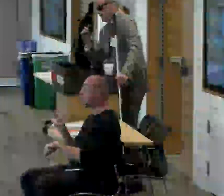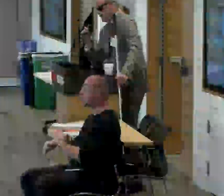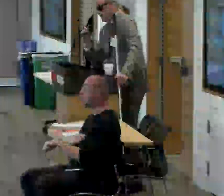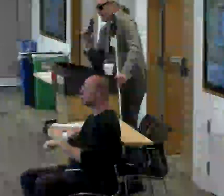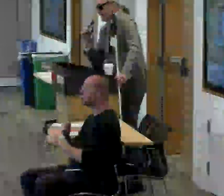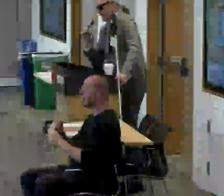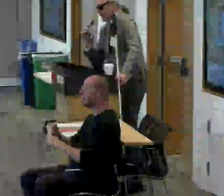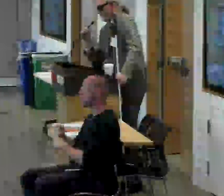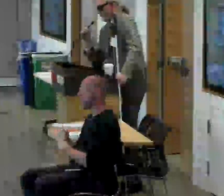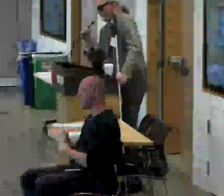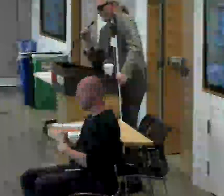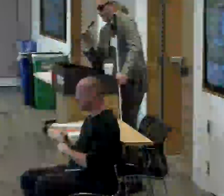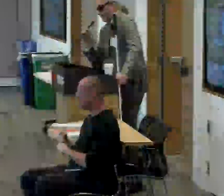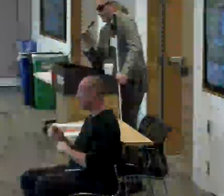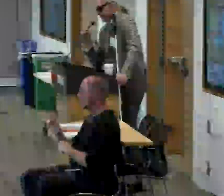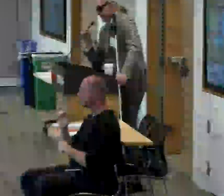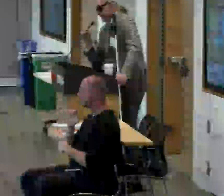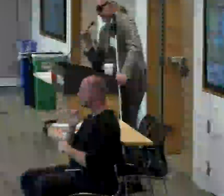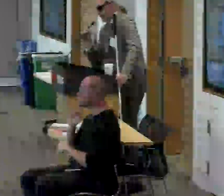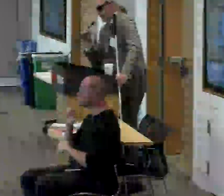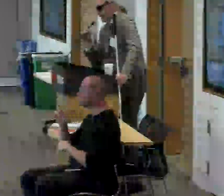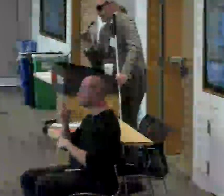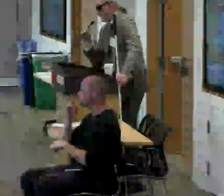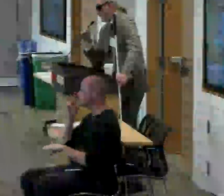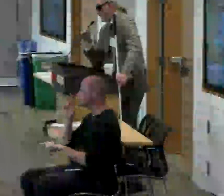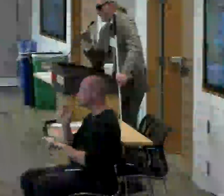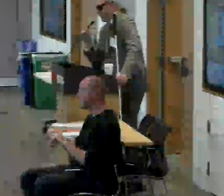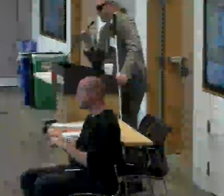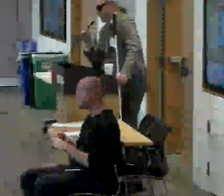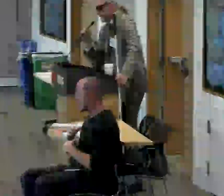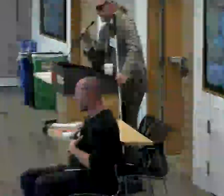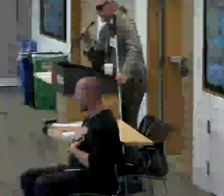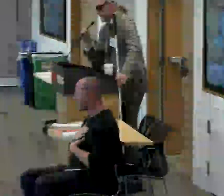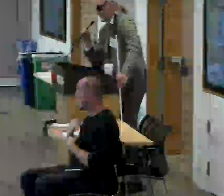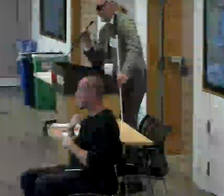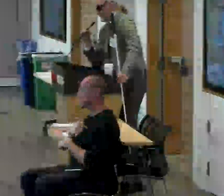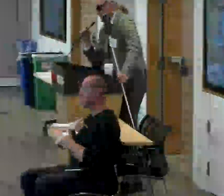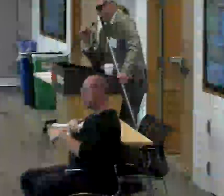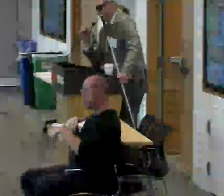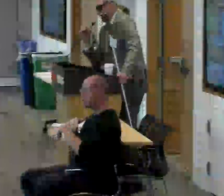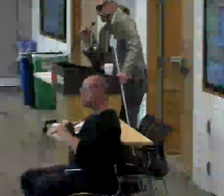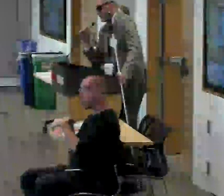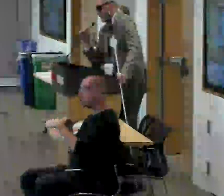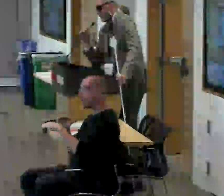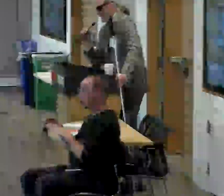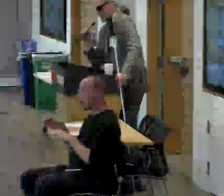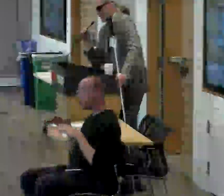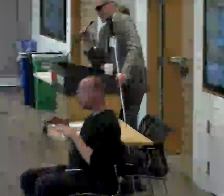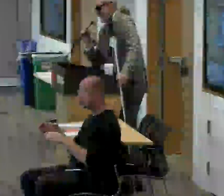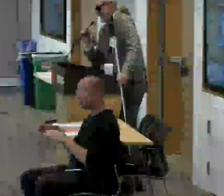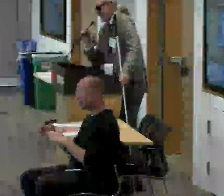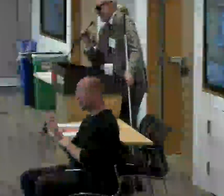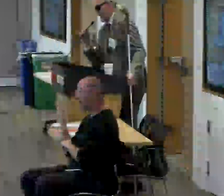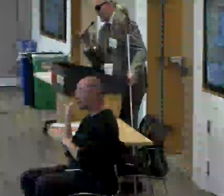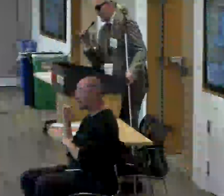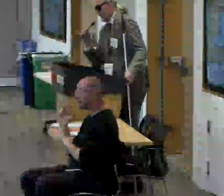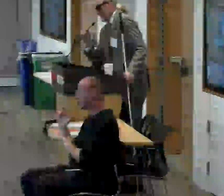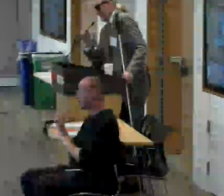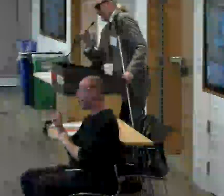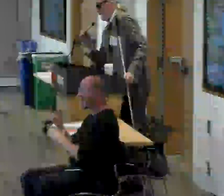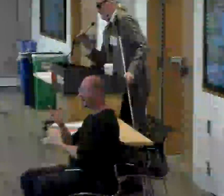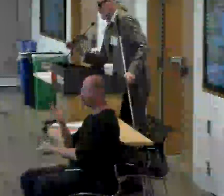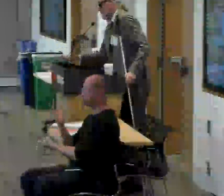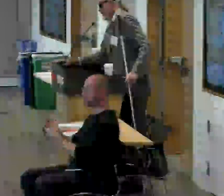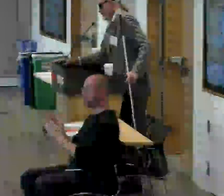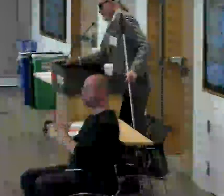and it was a real fun time. We marched down the streets. The Lighthouse stopped traffic last year. That's what I like to tell